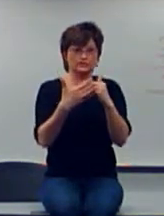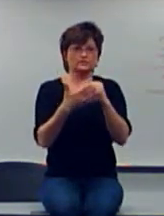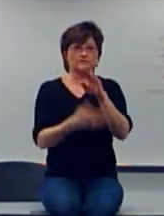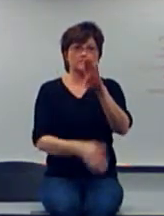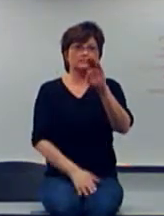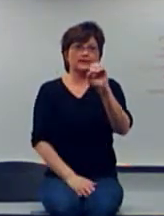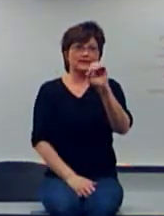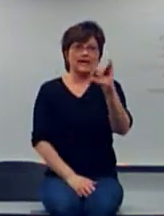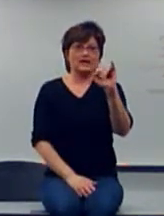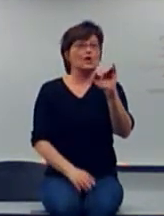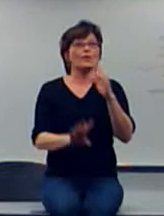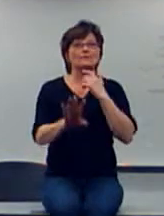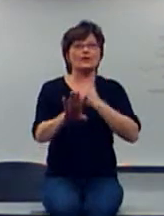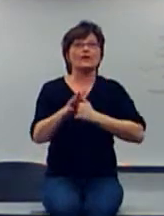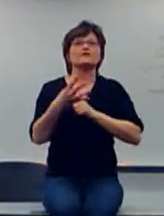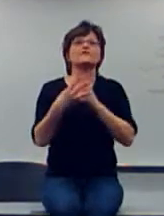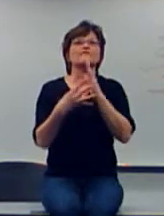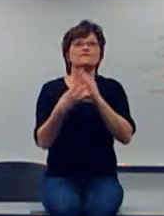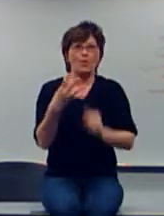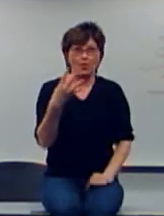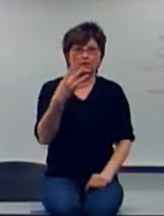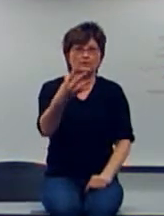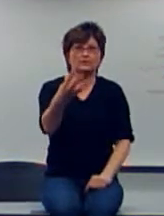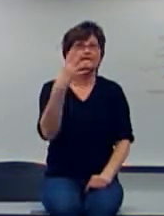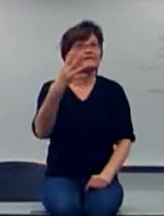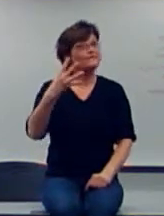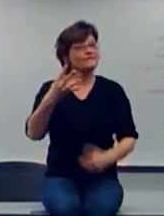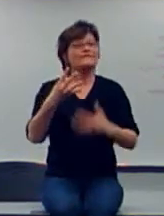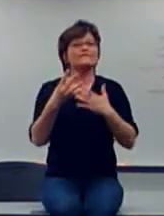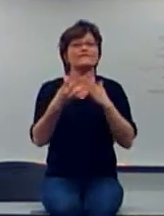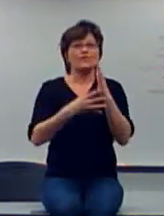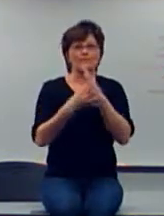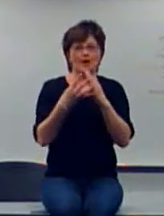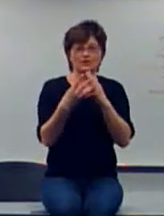So there's 3 parts to the BEI. I'm sorry, there's 4 parts to the BEI.